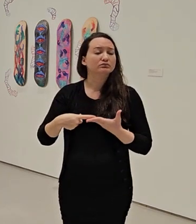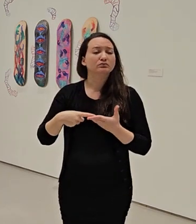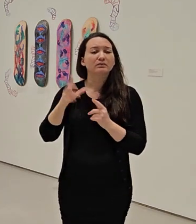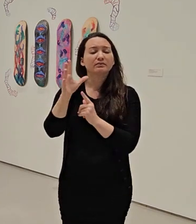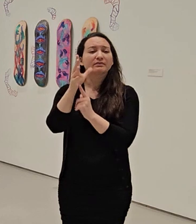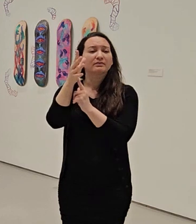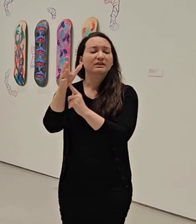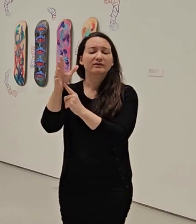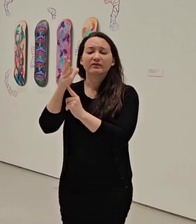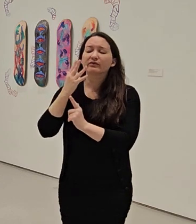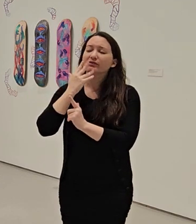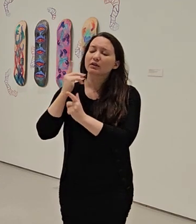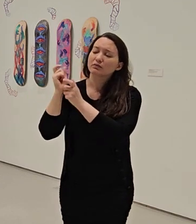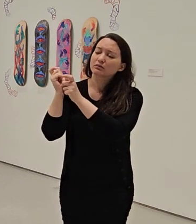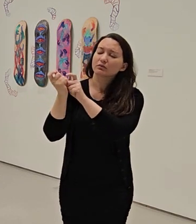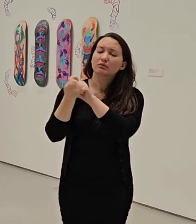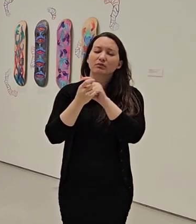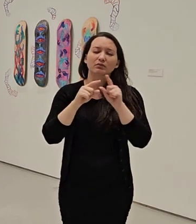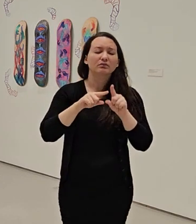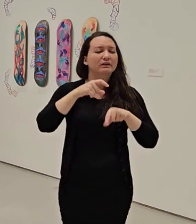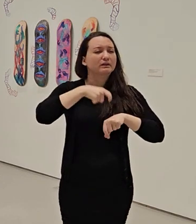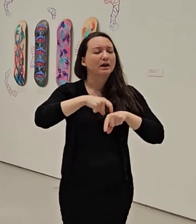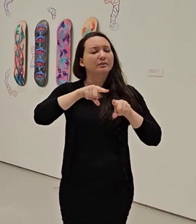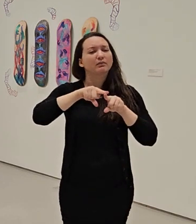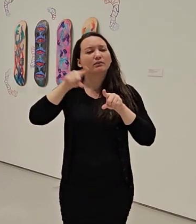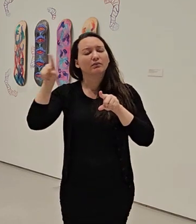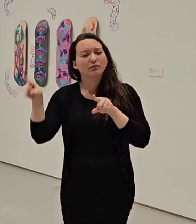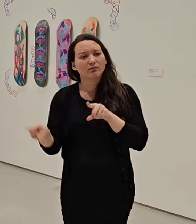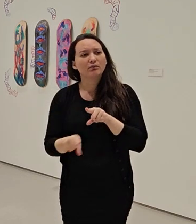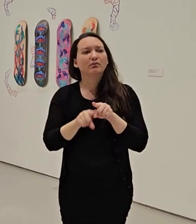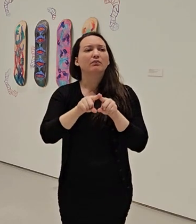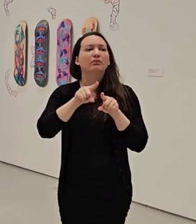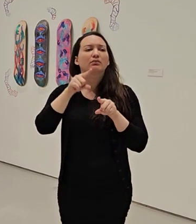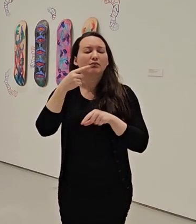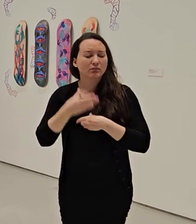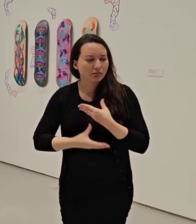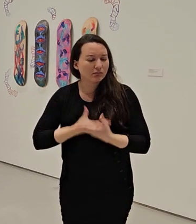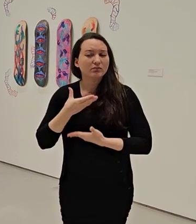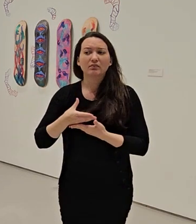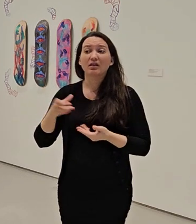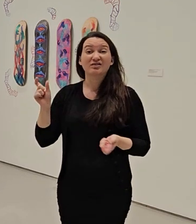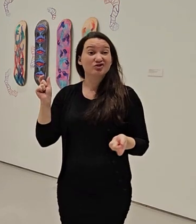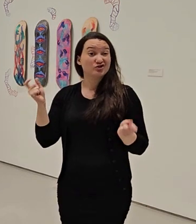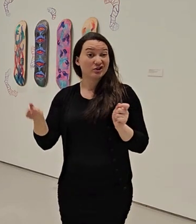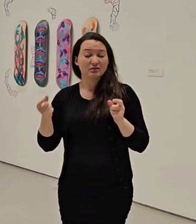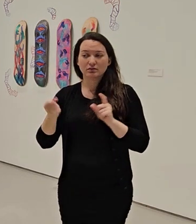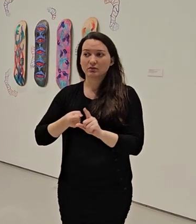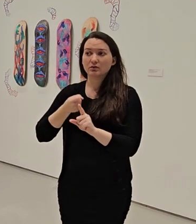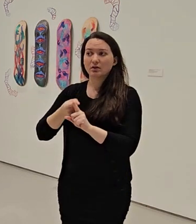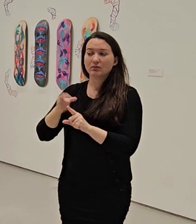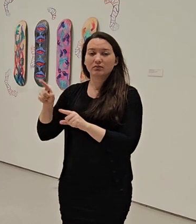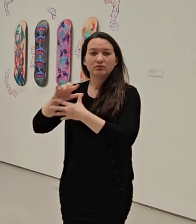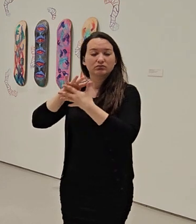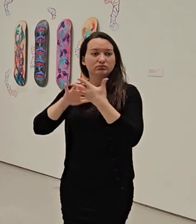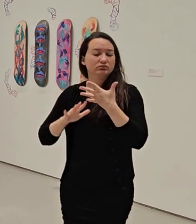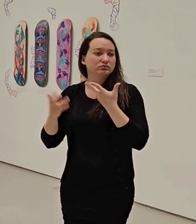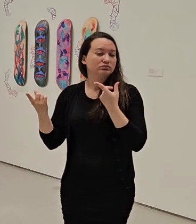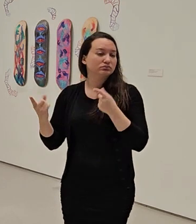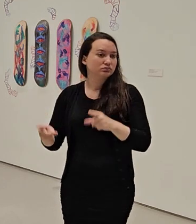time, as well as the state of change that comes with those conditions. In Hardwig's own words, we are